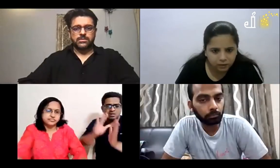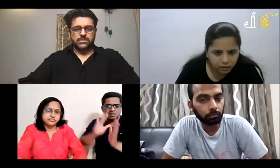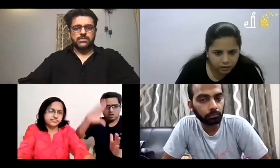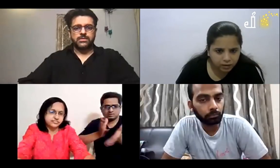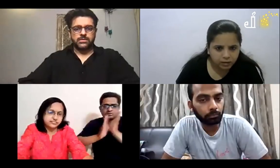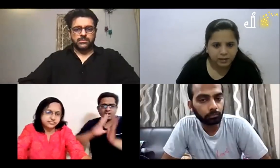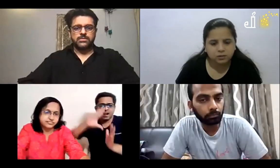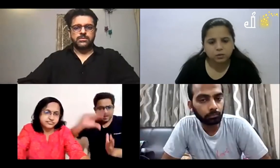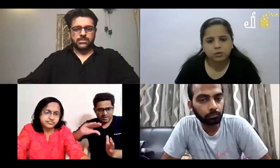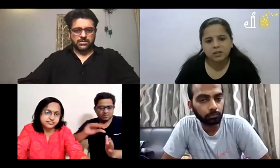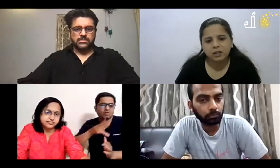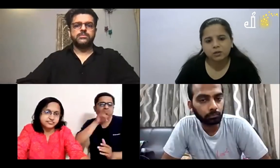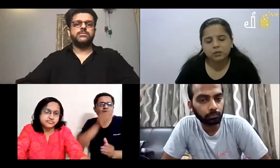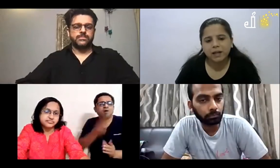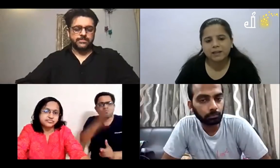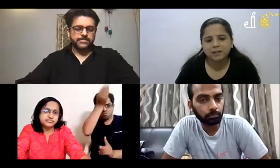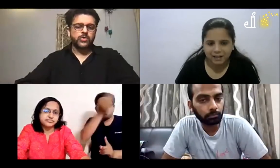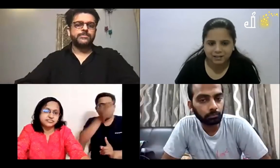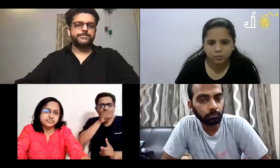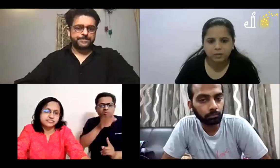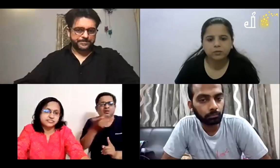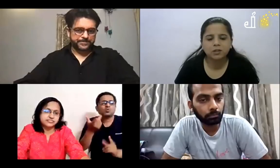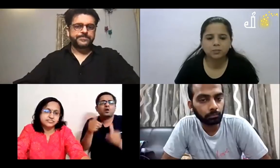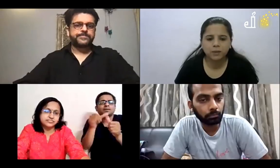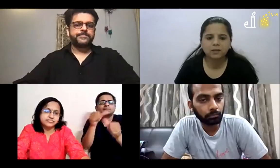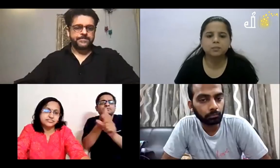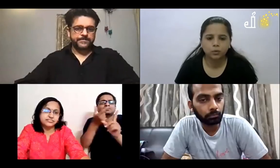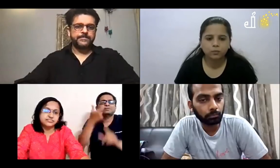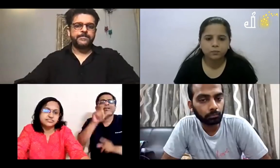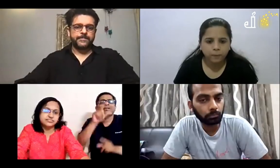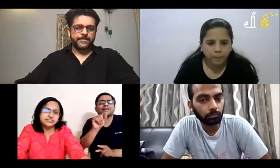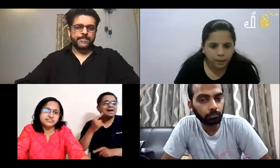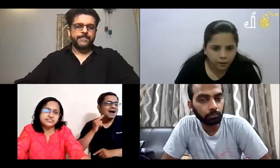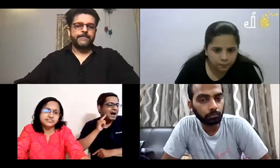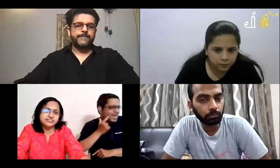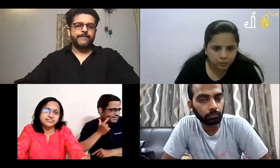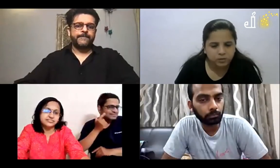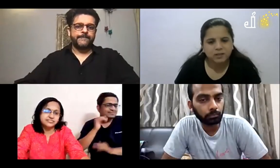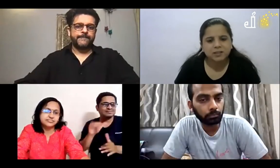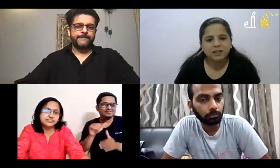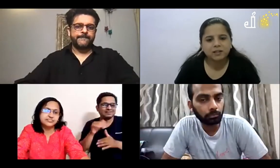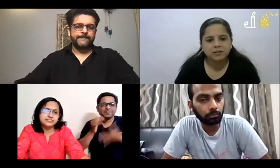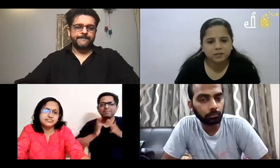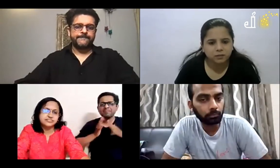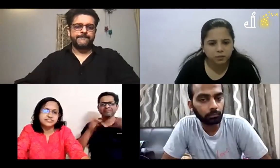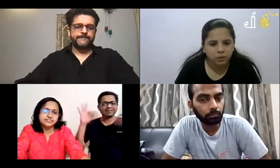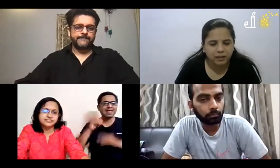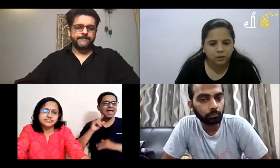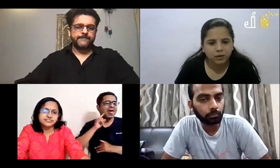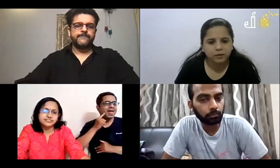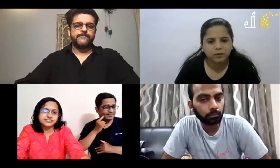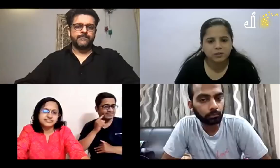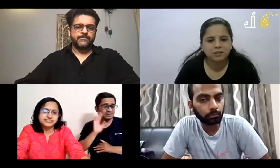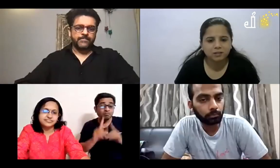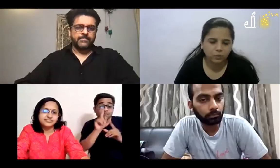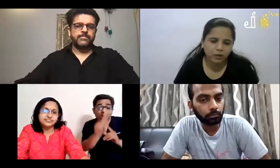well? Yes, so she use signs less, but she speaks more because she's 10 years old